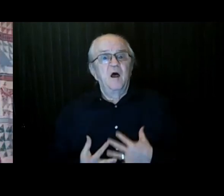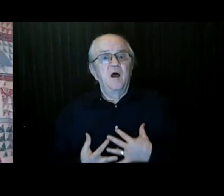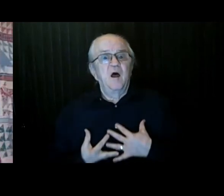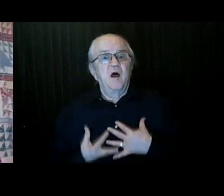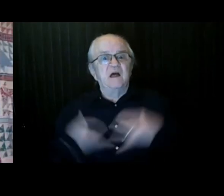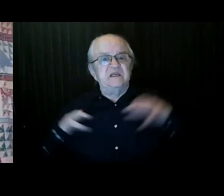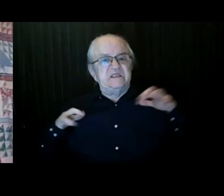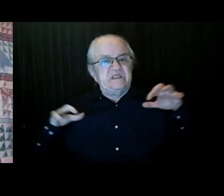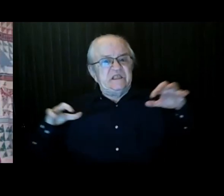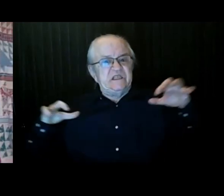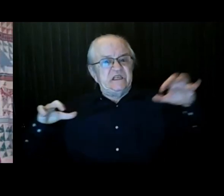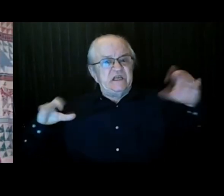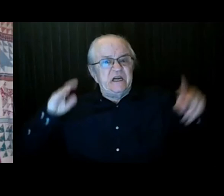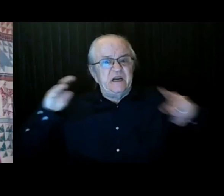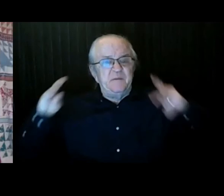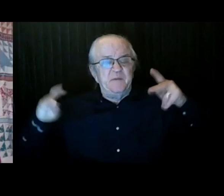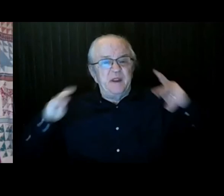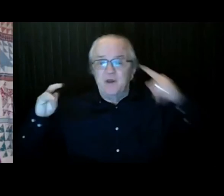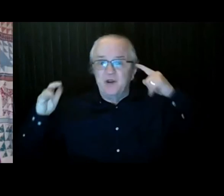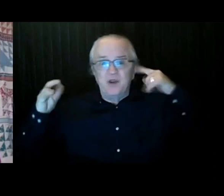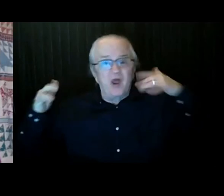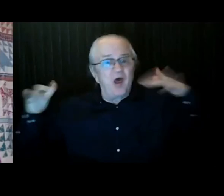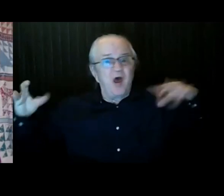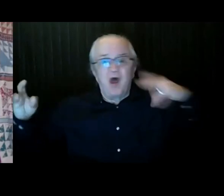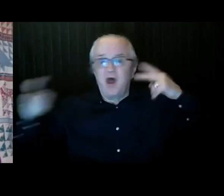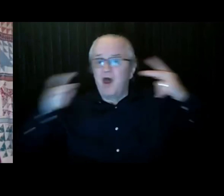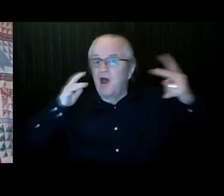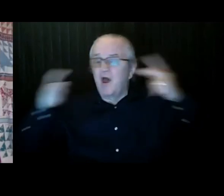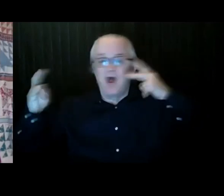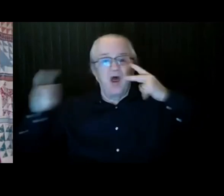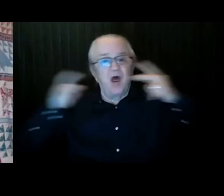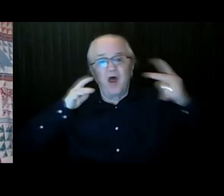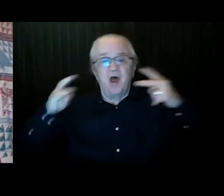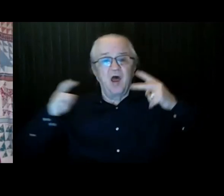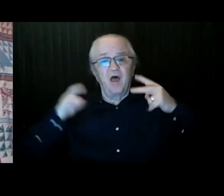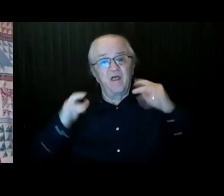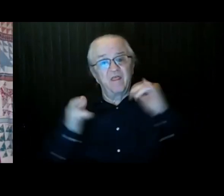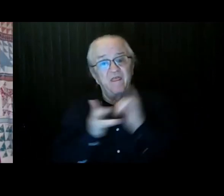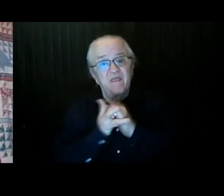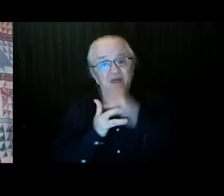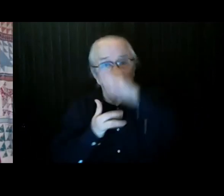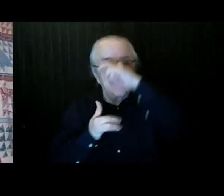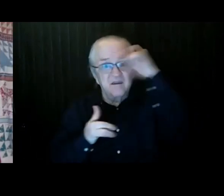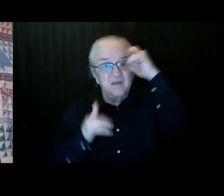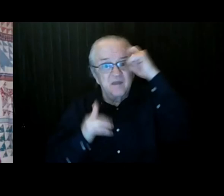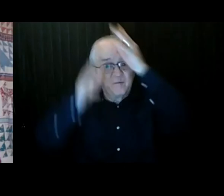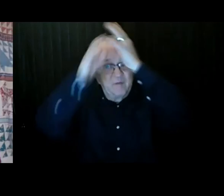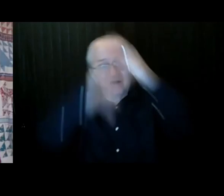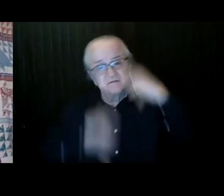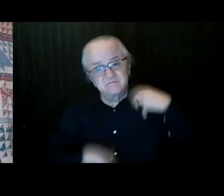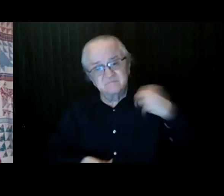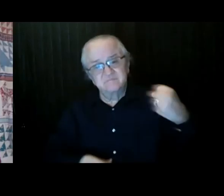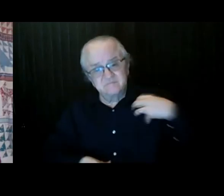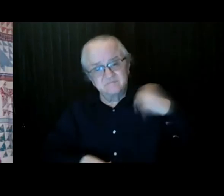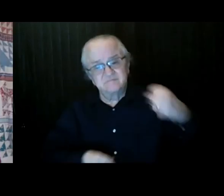and so many things going on. But that summer, Pepe took me to 20 Red Sox games in Fenway Park. And we